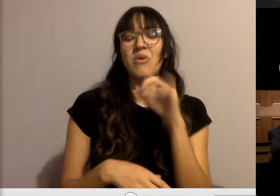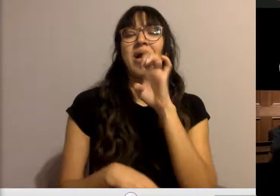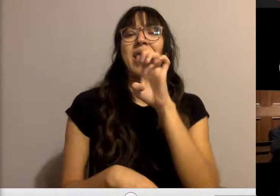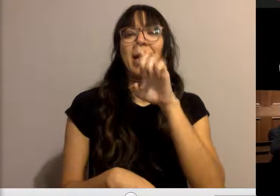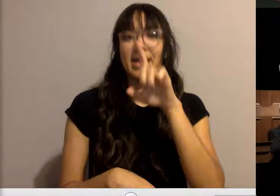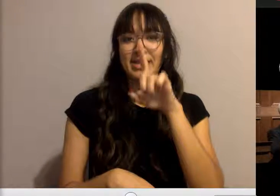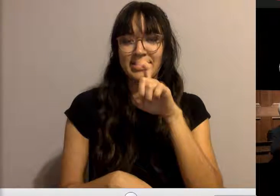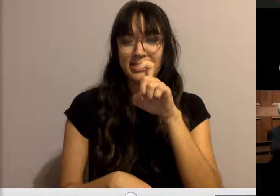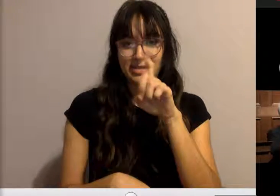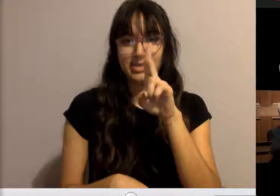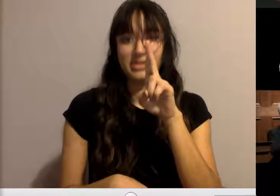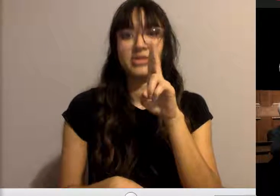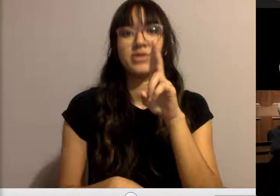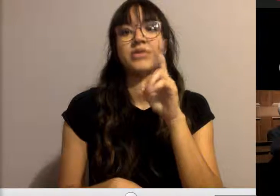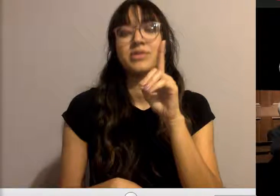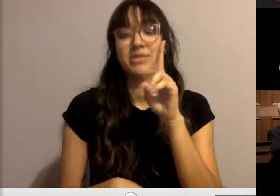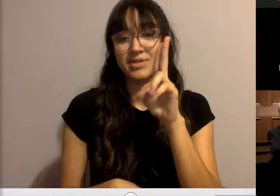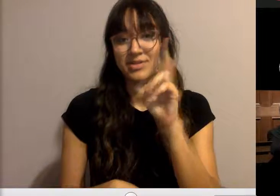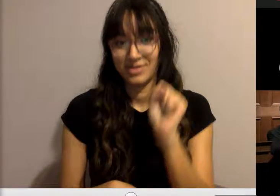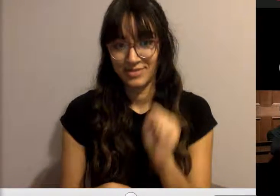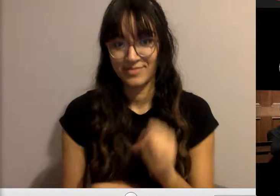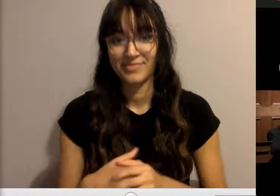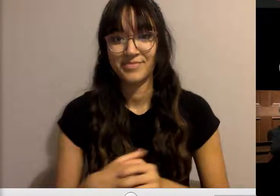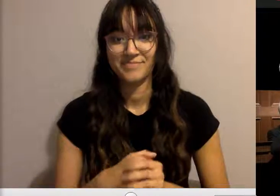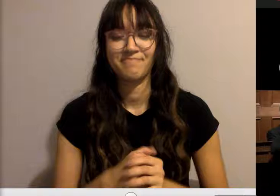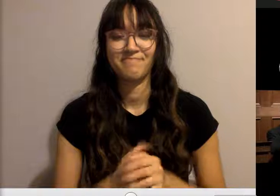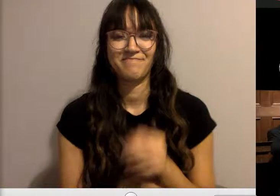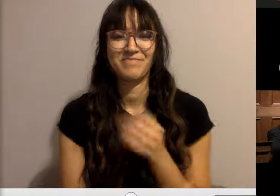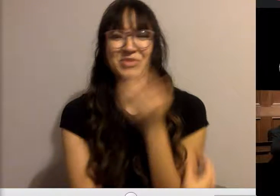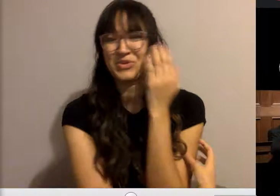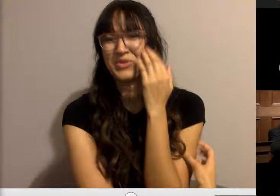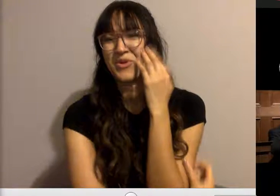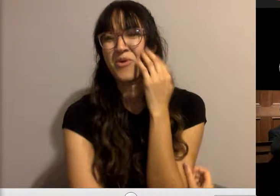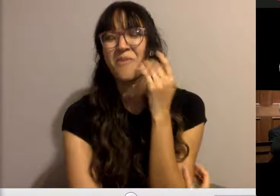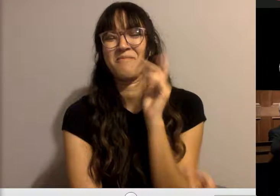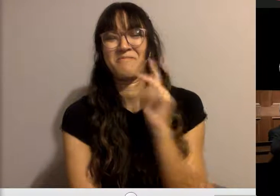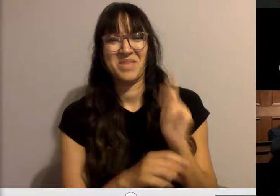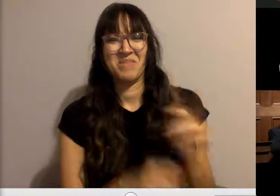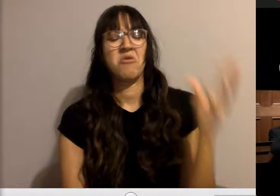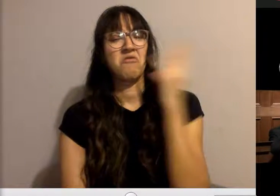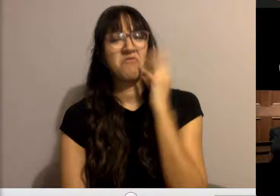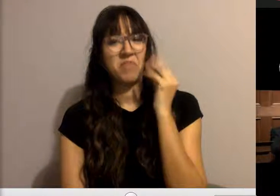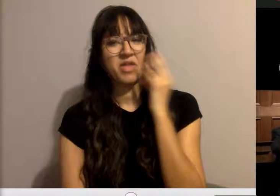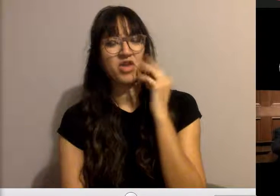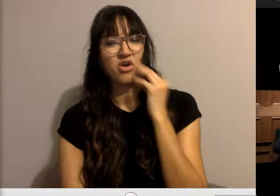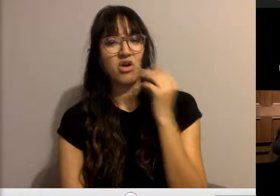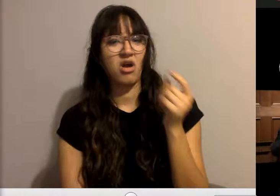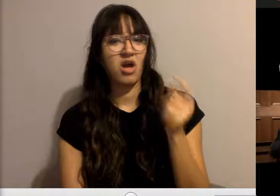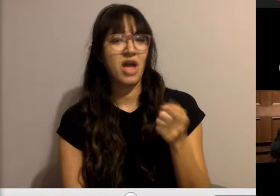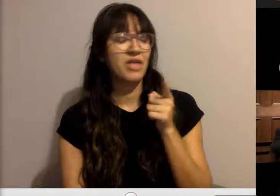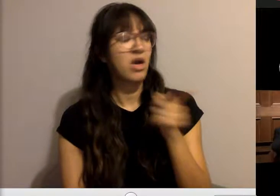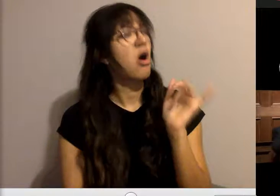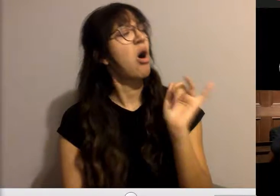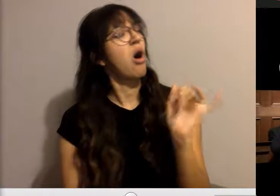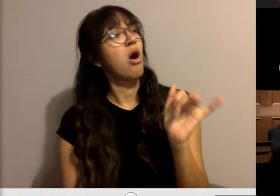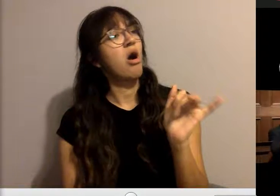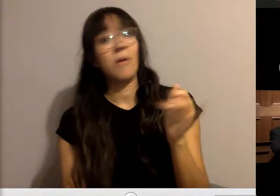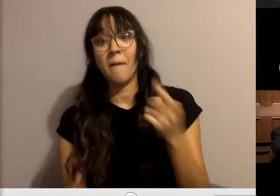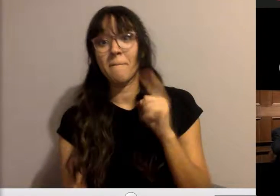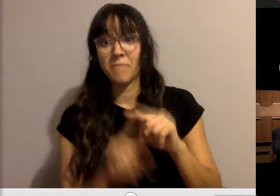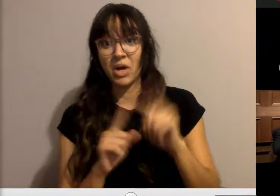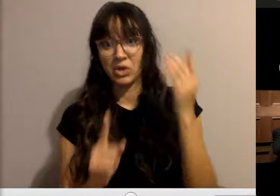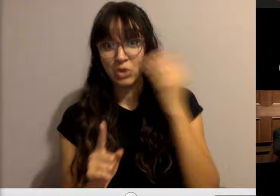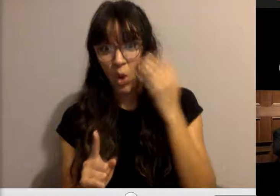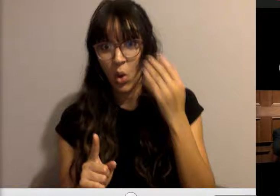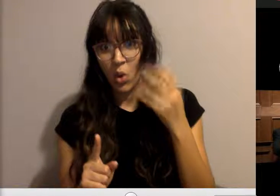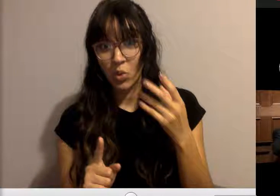So this is a period that actually more people are familiar with than realize. And they go, oh, I didn't know that's when they lived. So this is